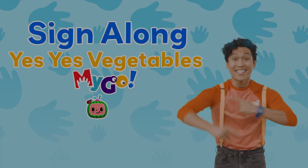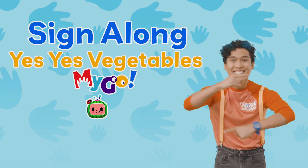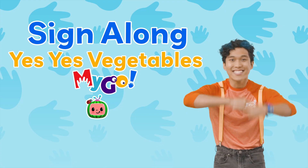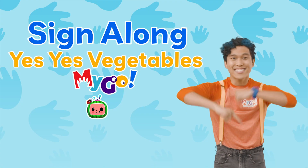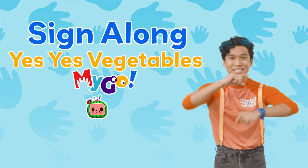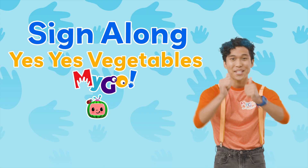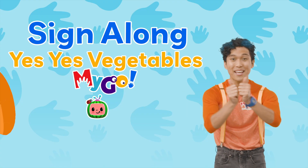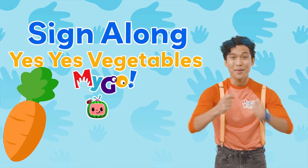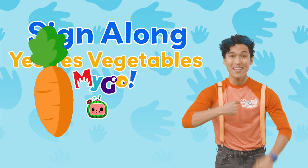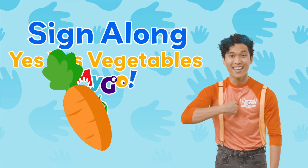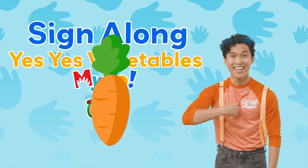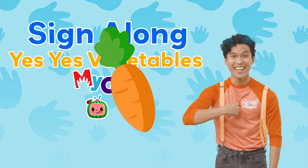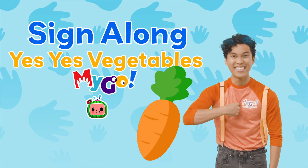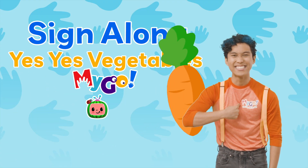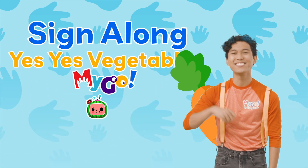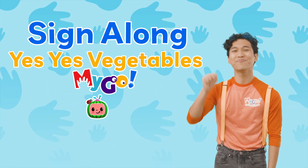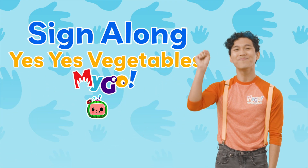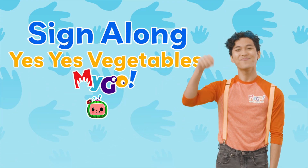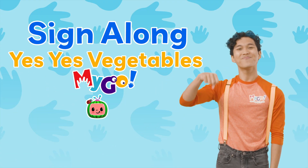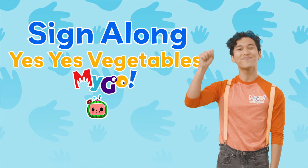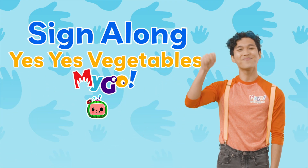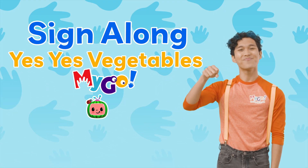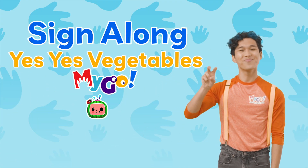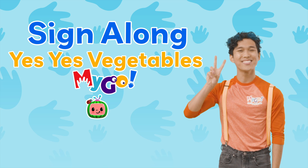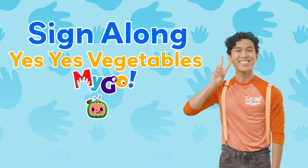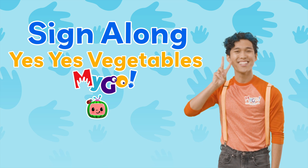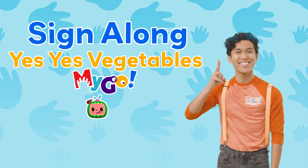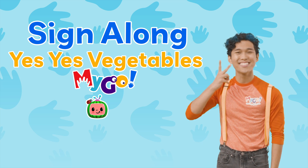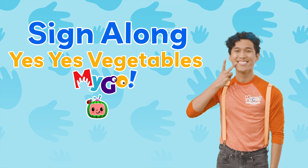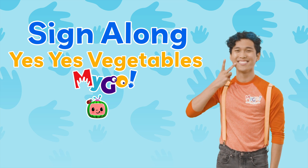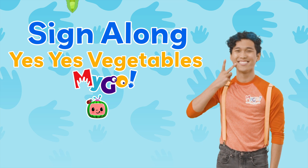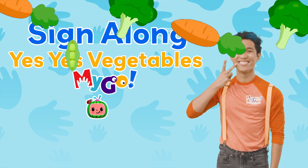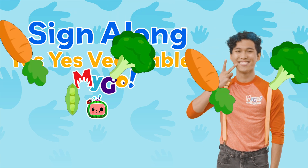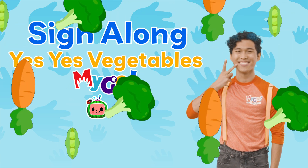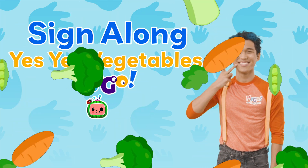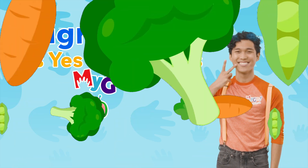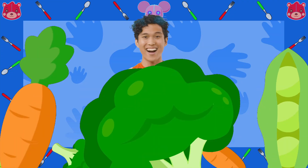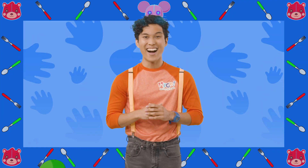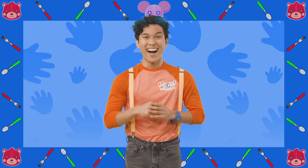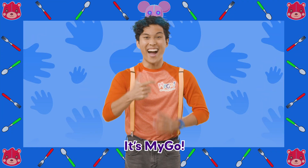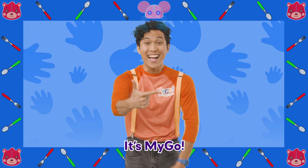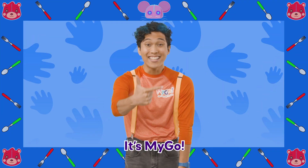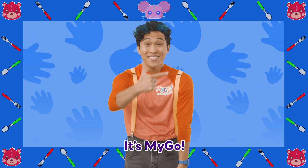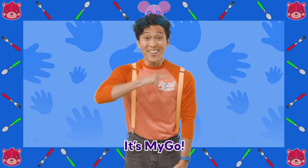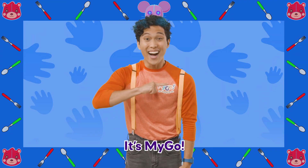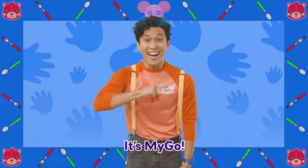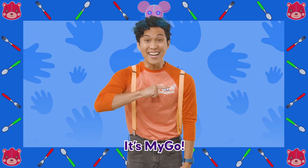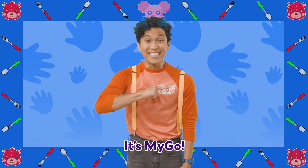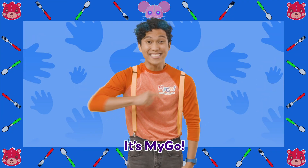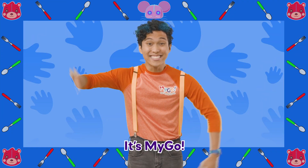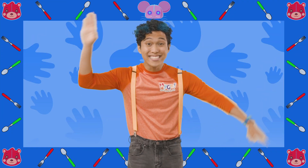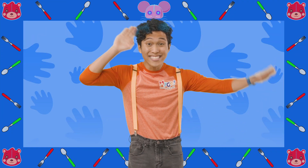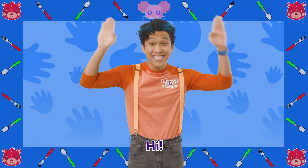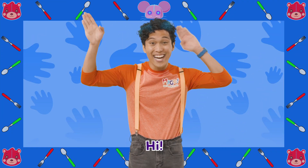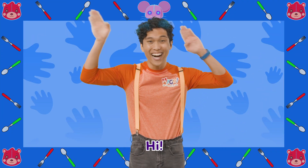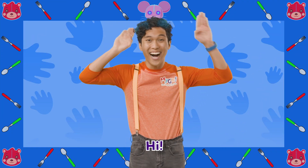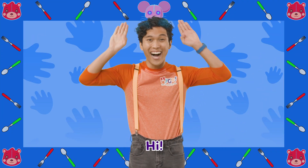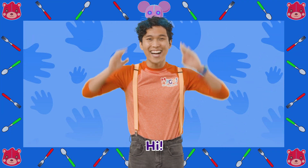Sign with me. Yes, yes, vegetables. It's MyGo. Hi, it's